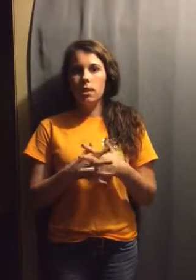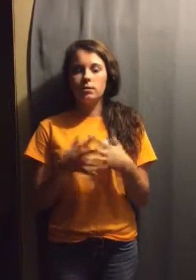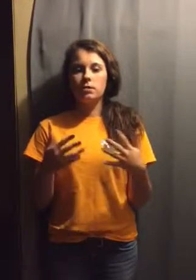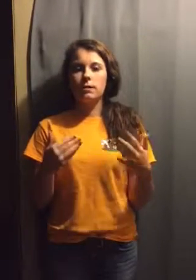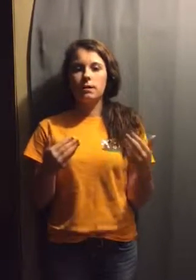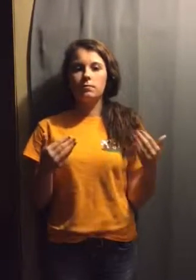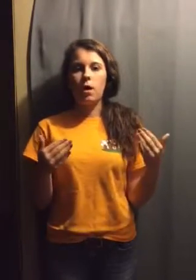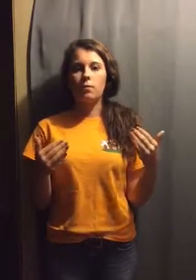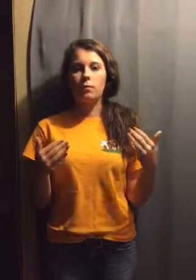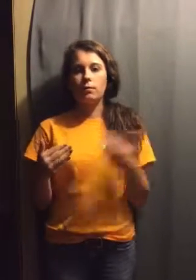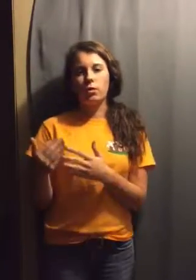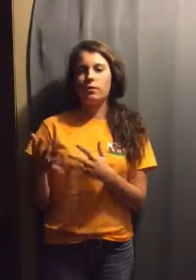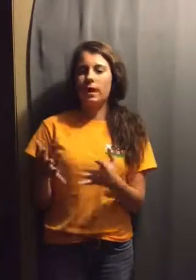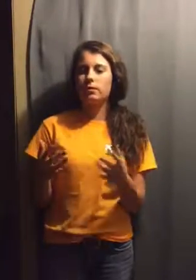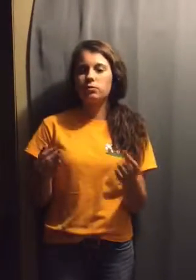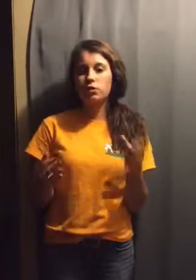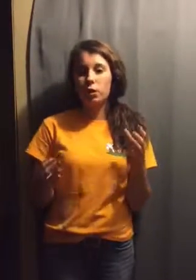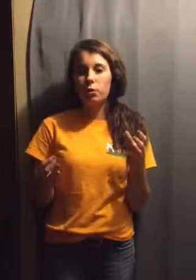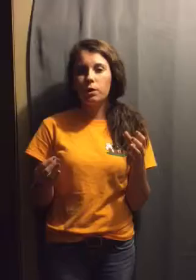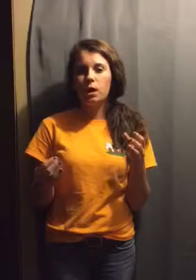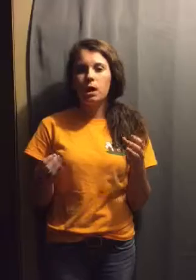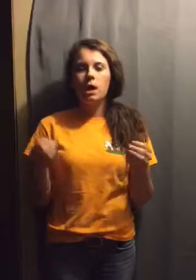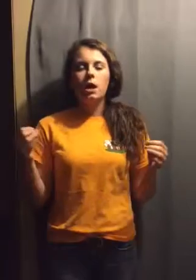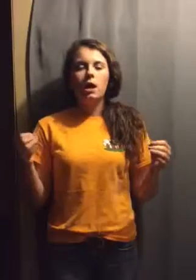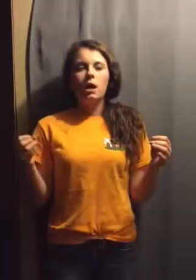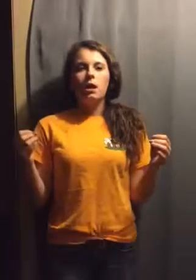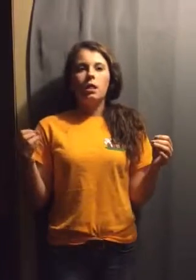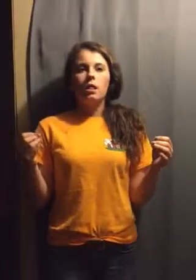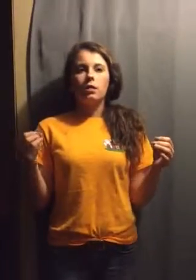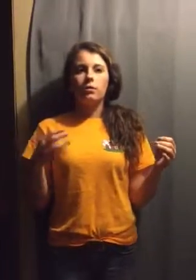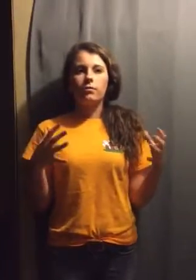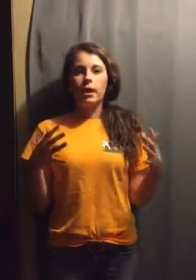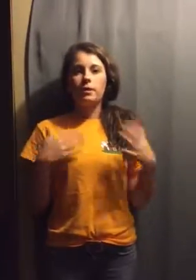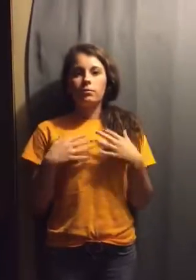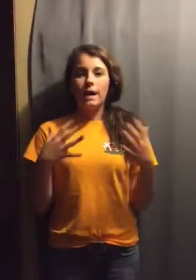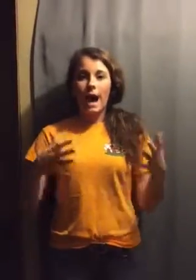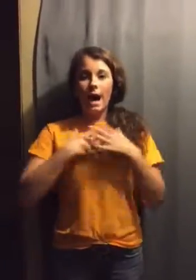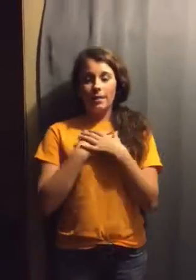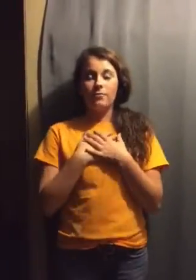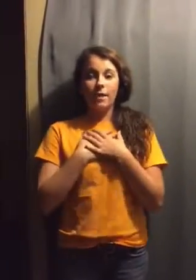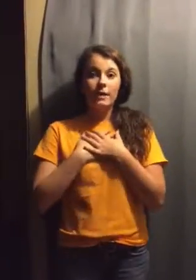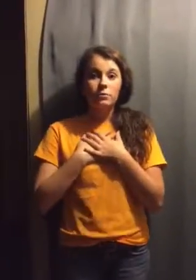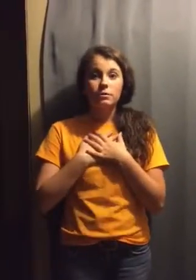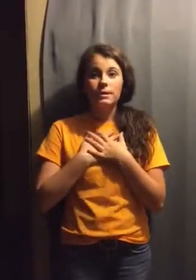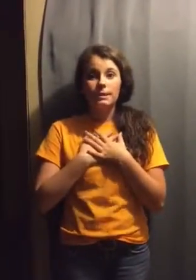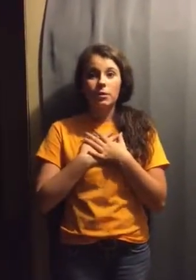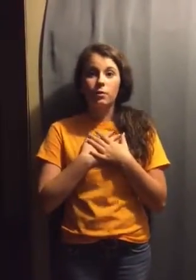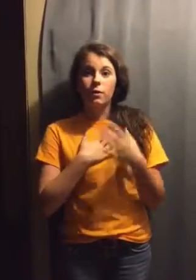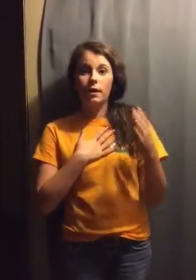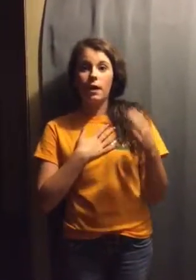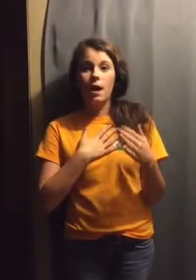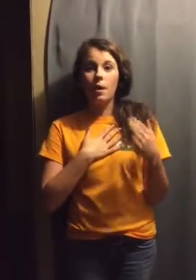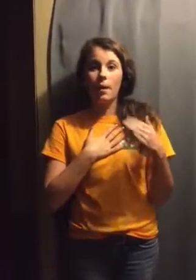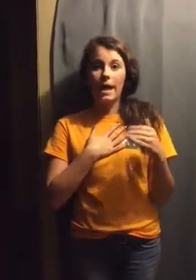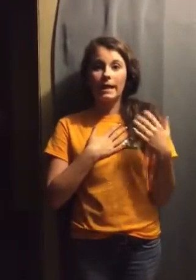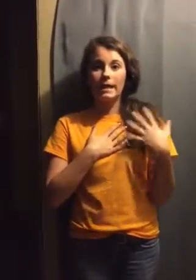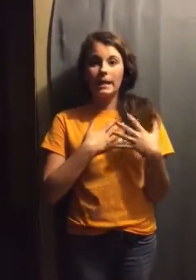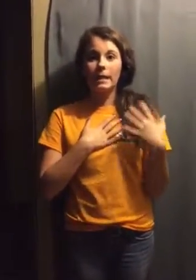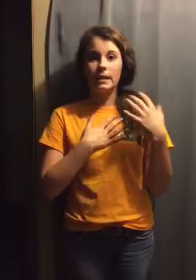most of the men probably wore flannels too. Their flannels is still back